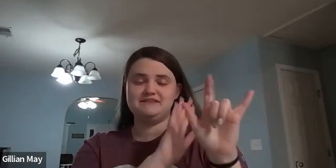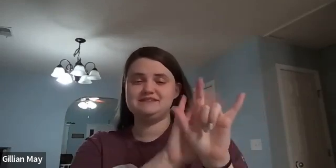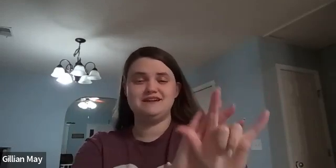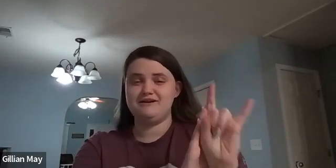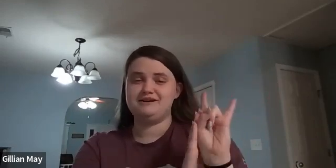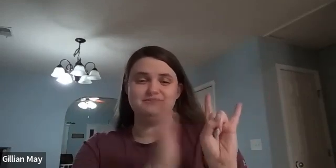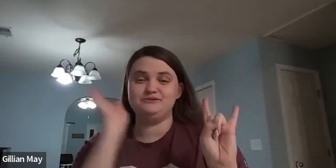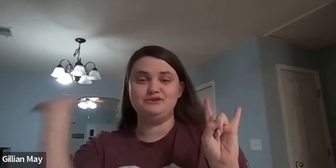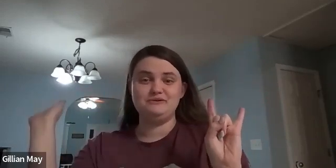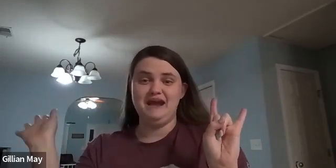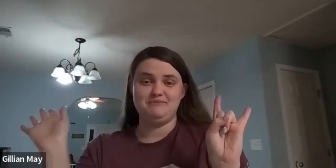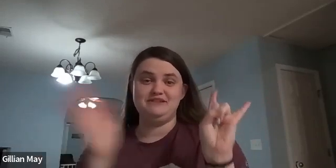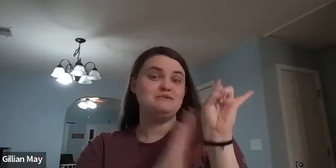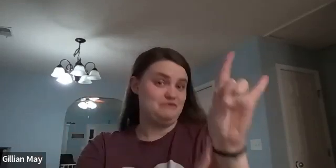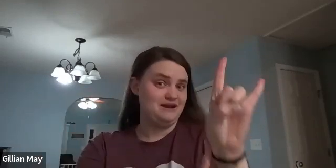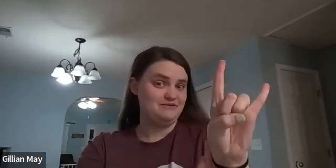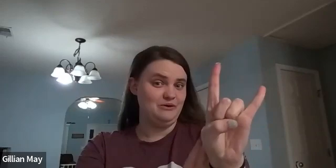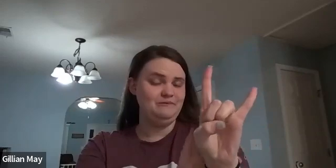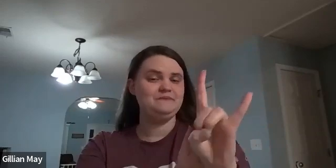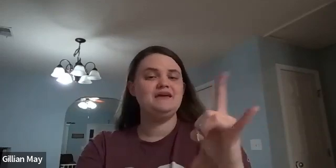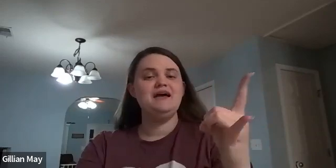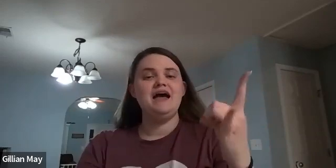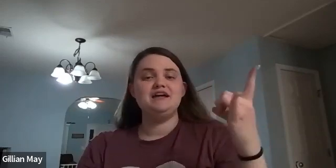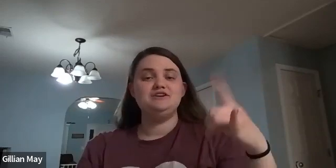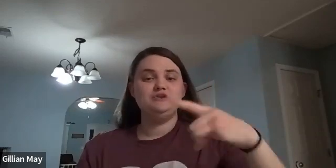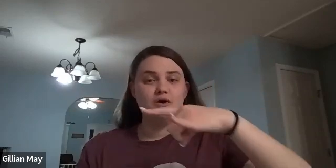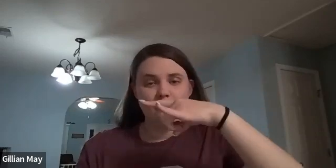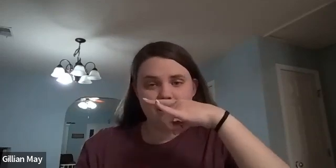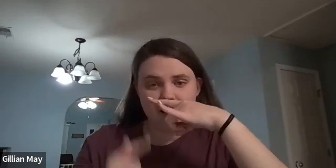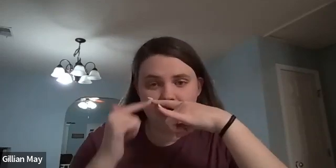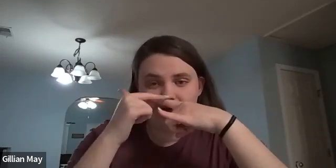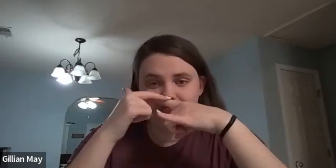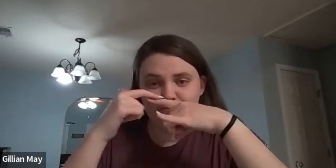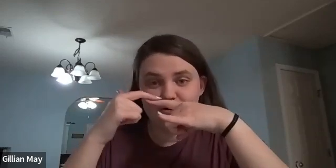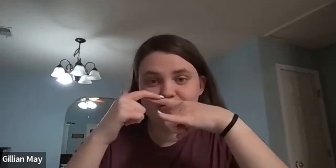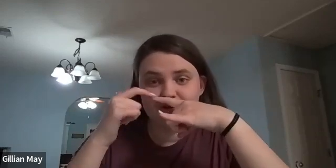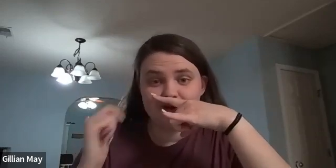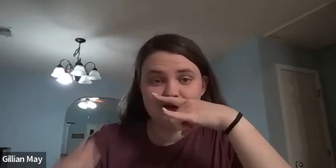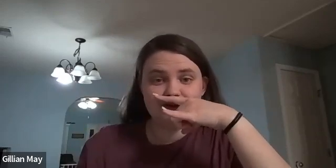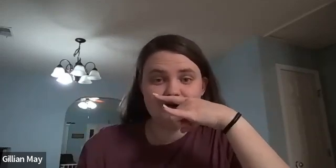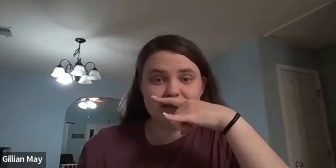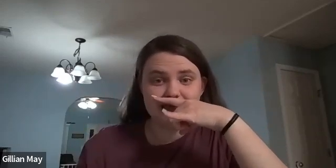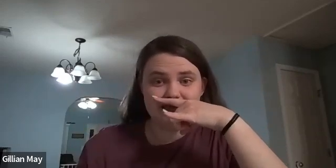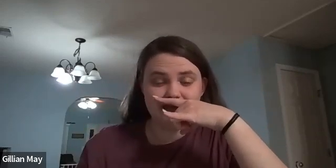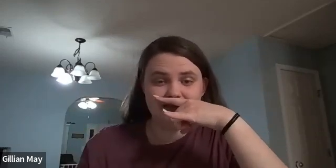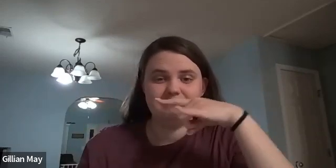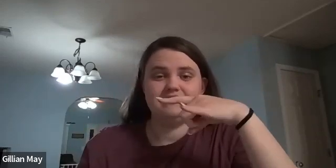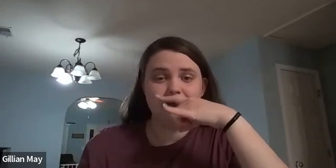this is not rock and roll. Don't know what happened there, but rock and roll. And you go pointer finger under your nose, kid.